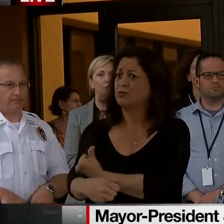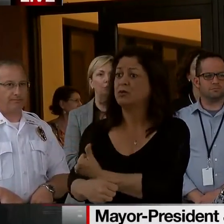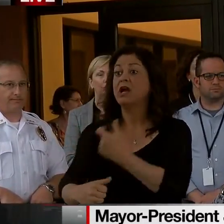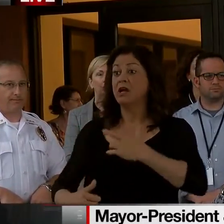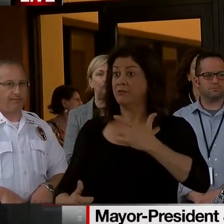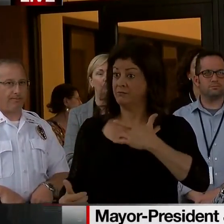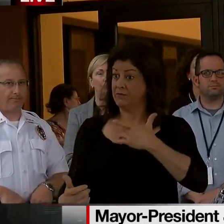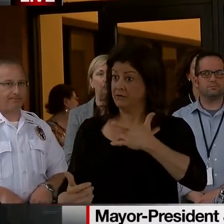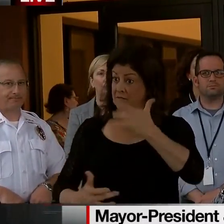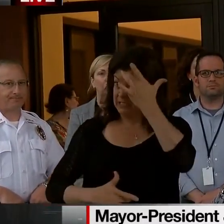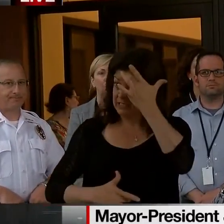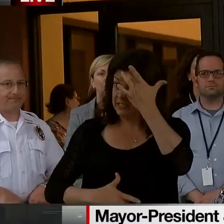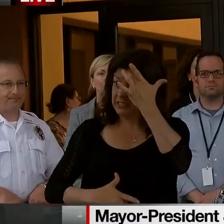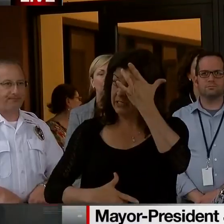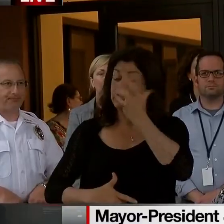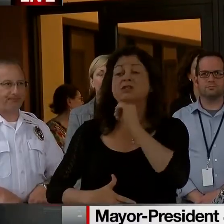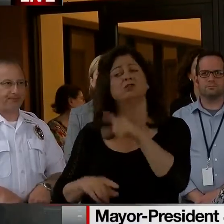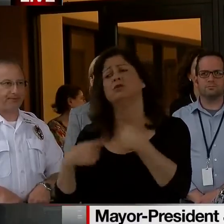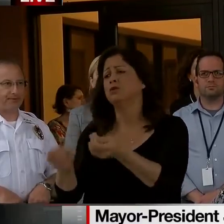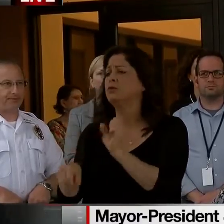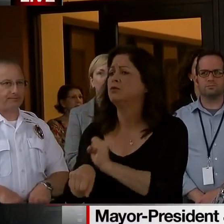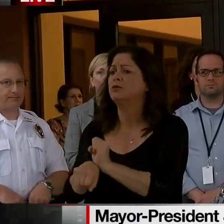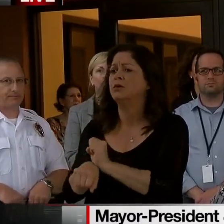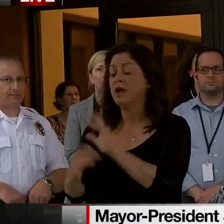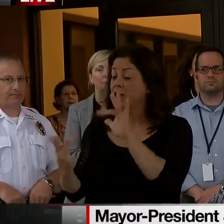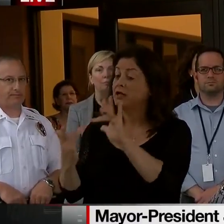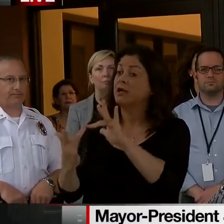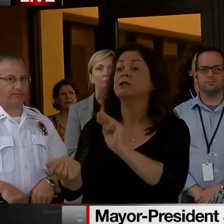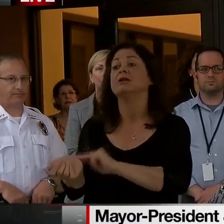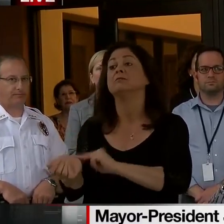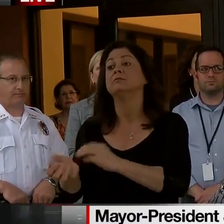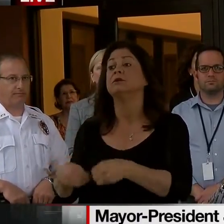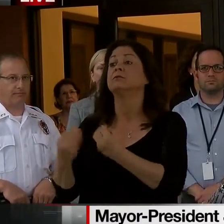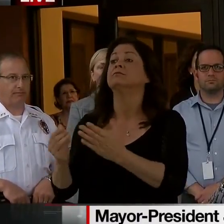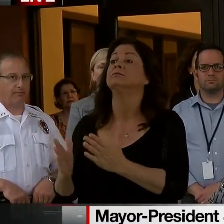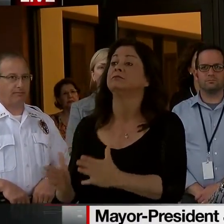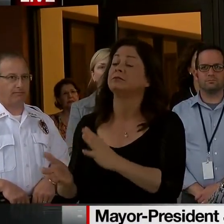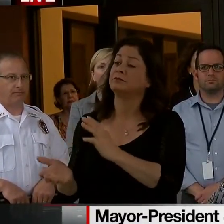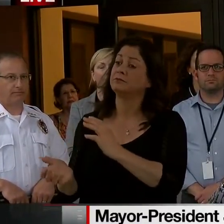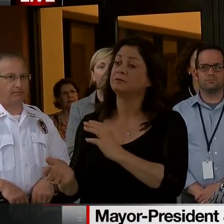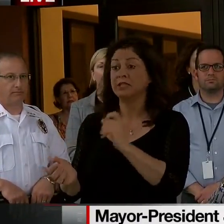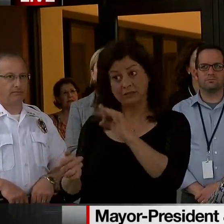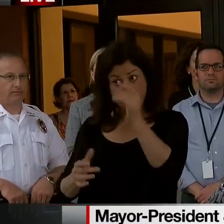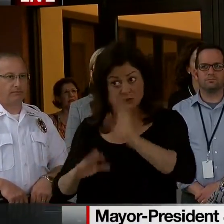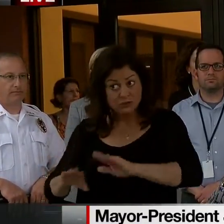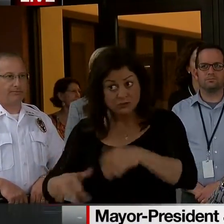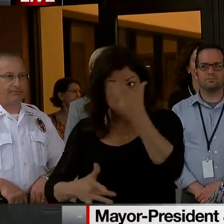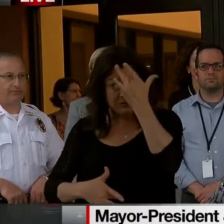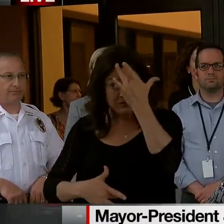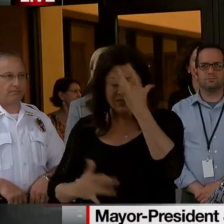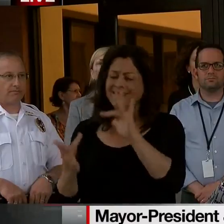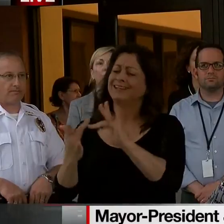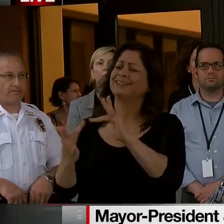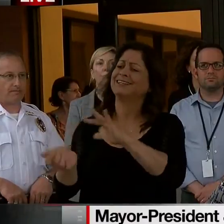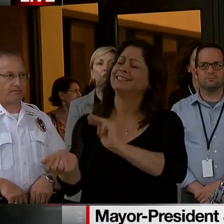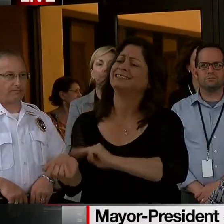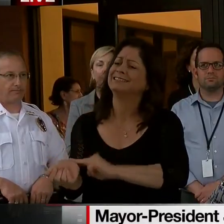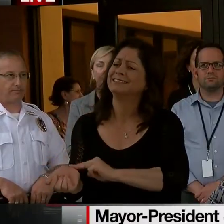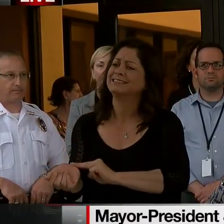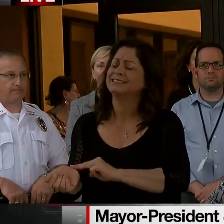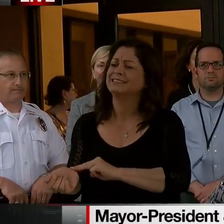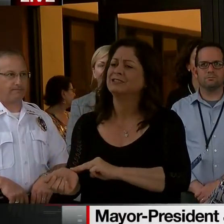provider. If your children are sick, again, please contact your medical provider. If someone in your